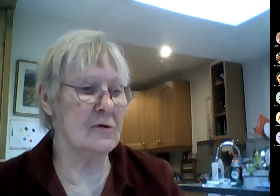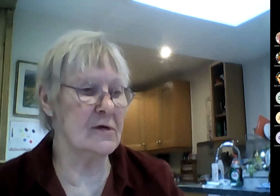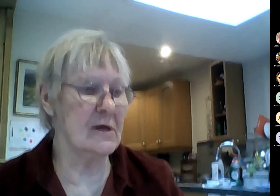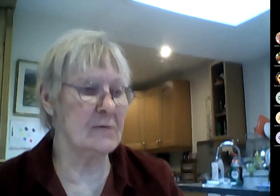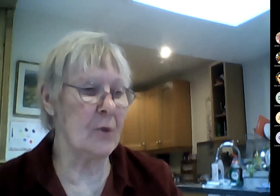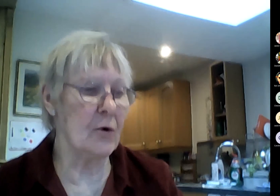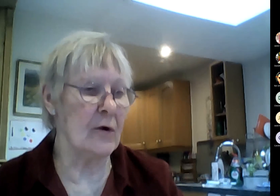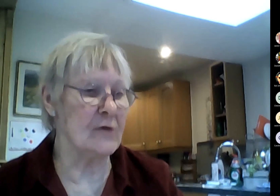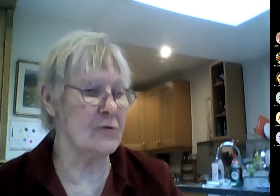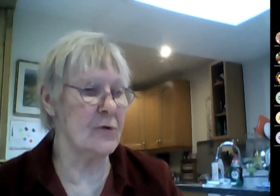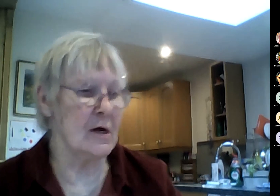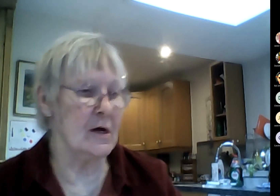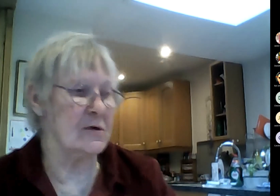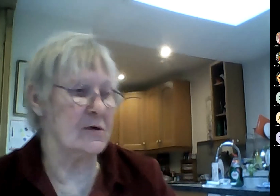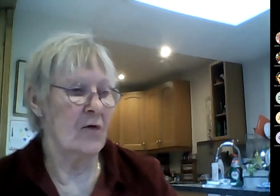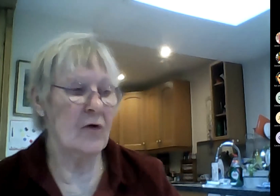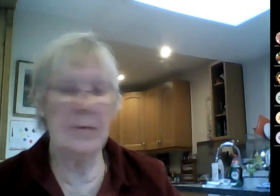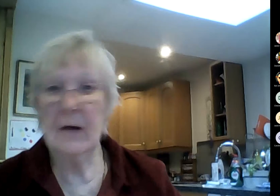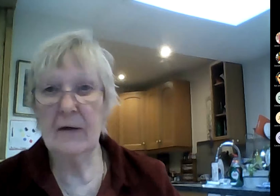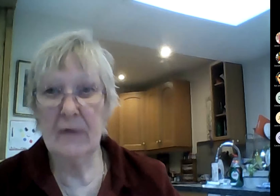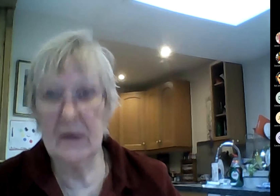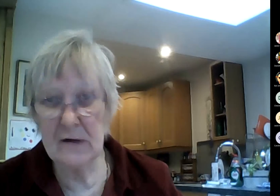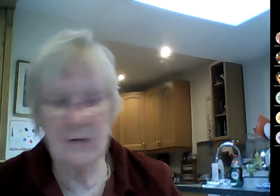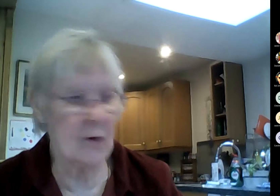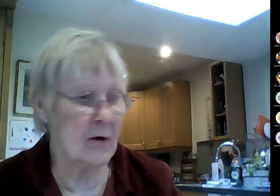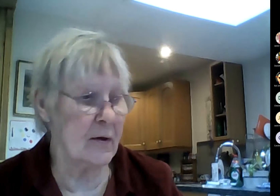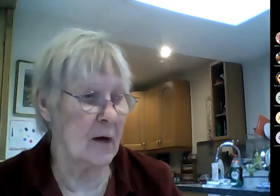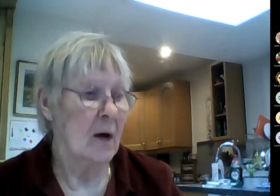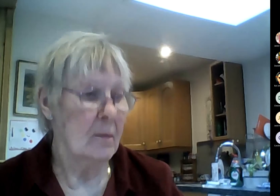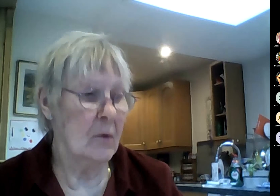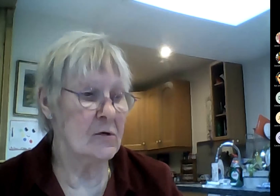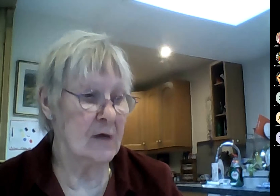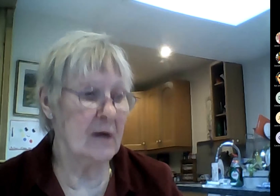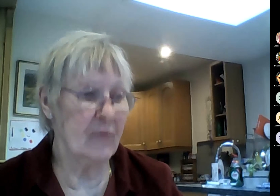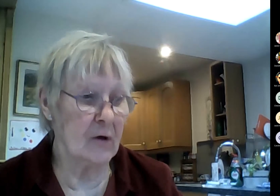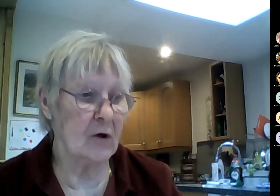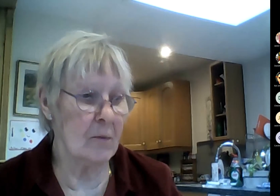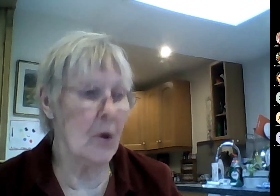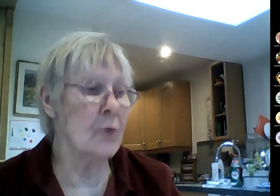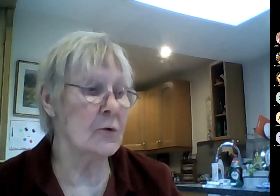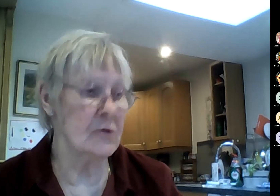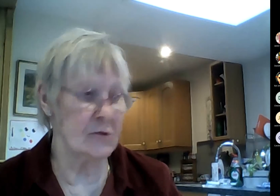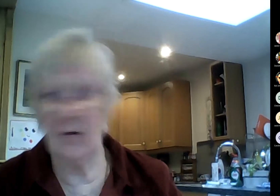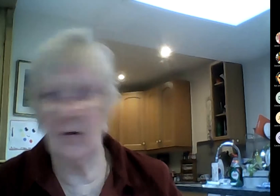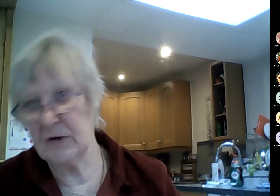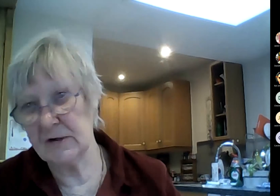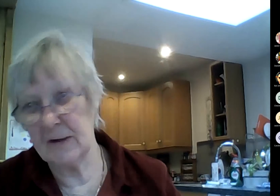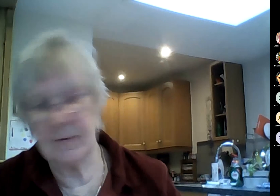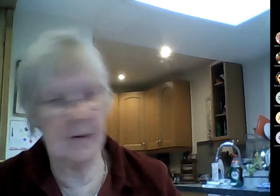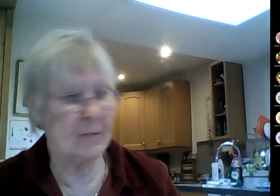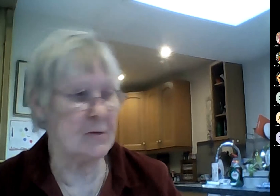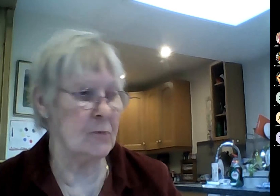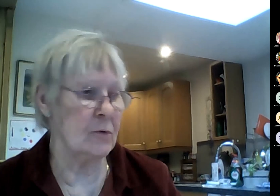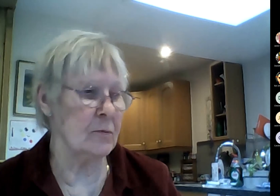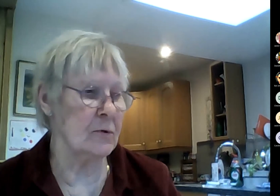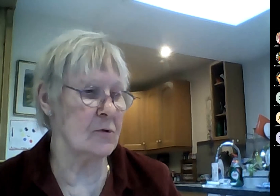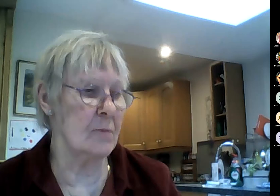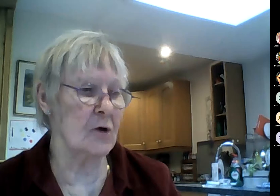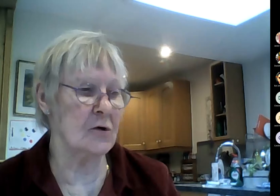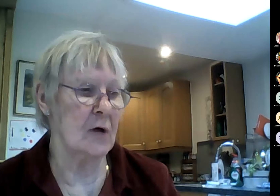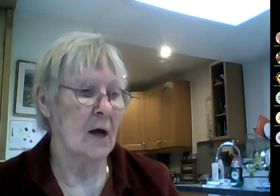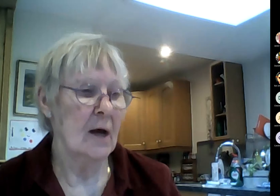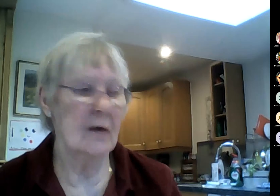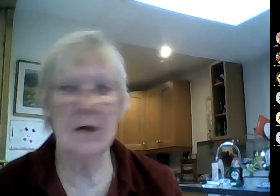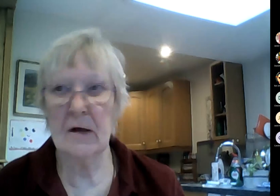to see its progress through the years. For I believe it is one of the most significant components of the disabled people's movement